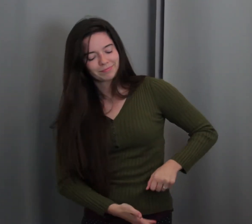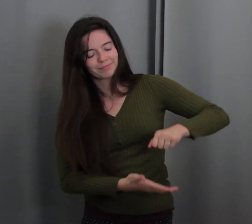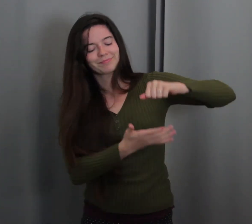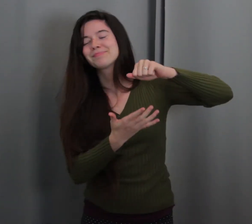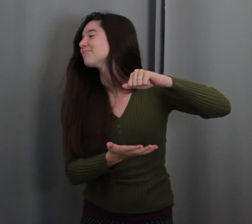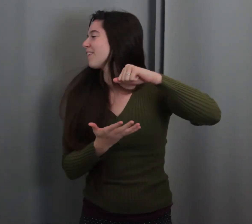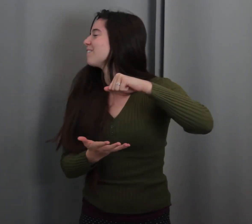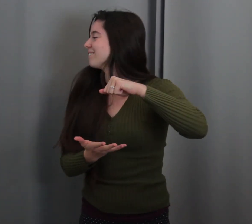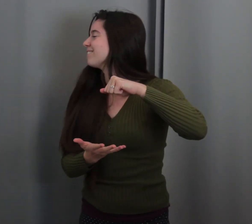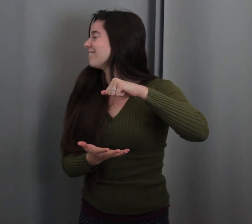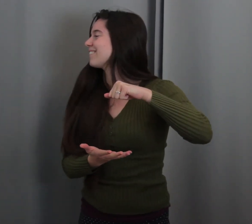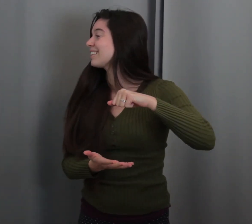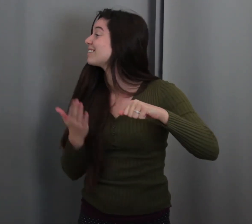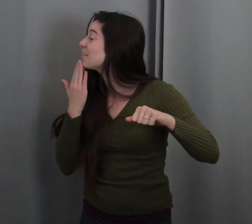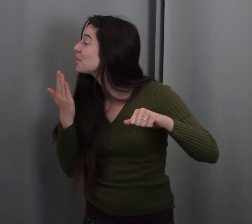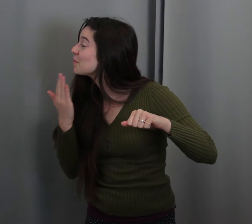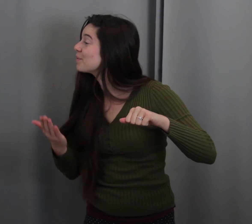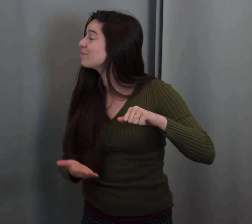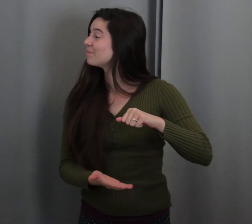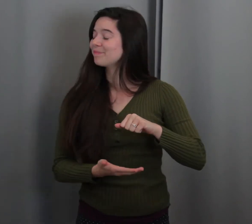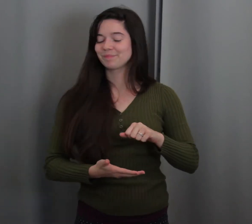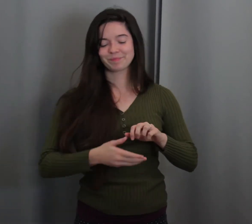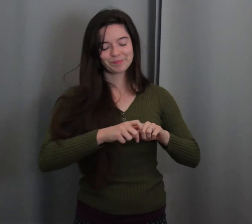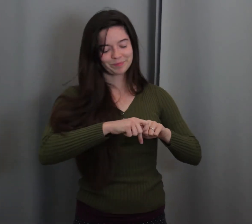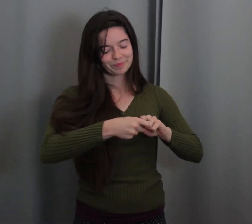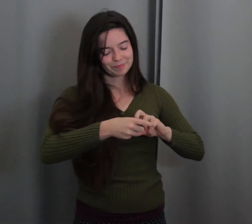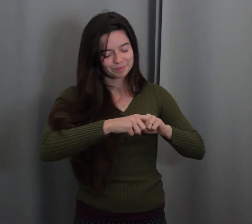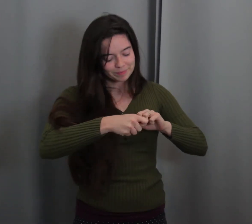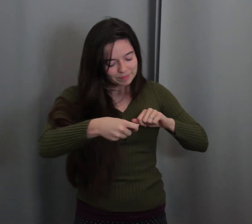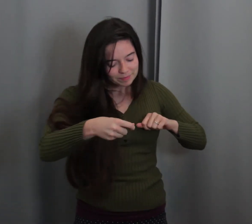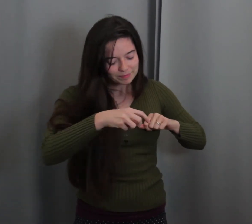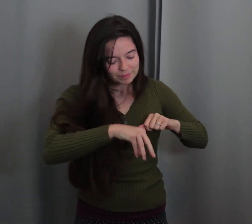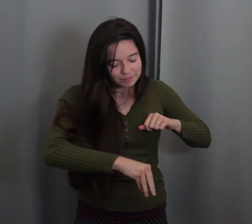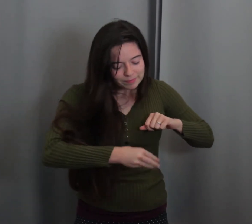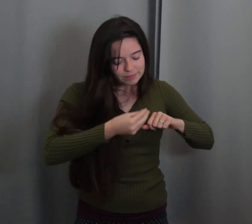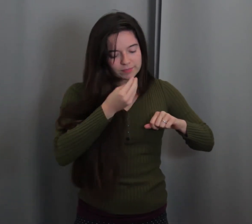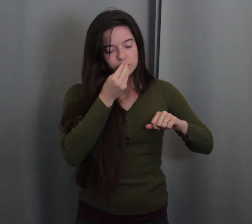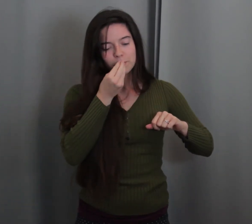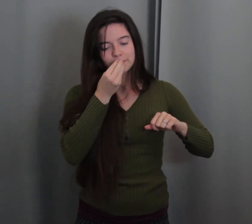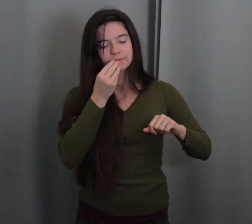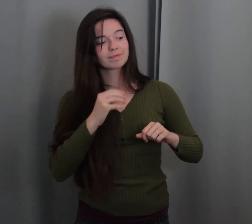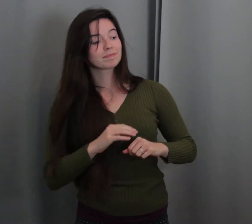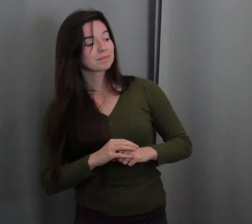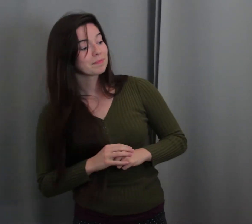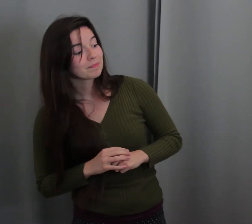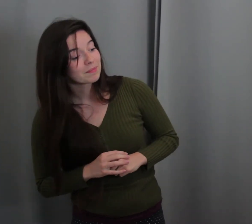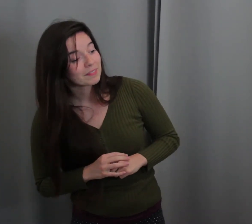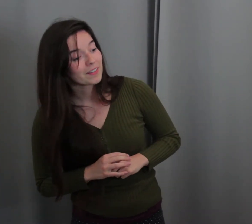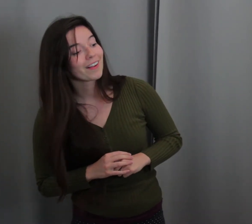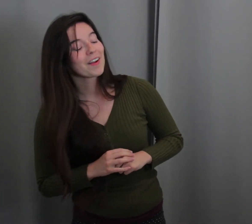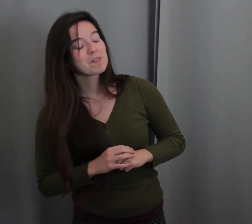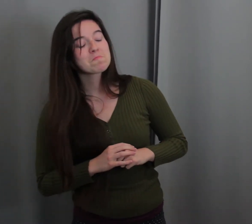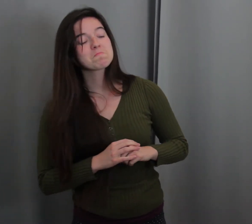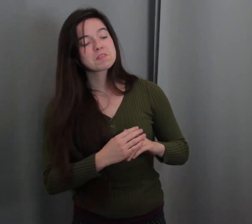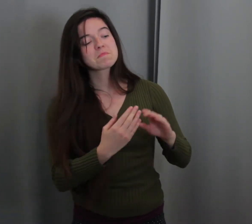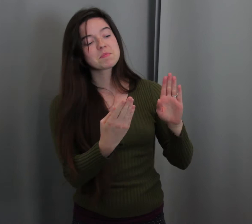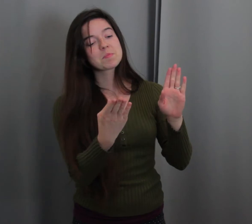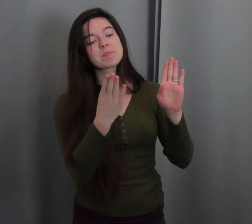When I had finished the dishes, I went out on the porch to talk with him for a few